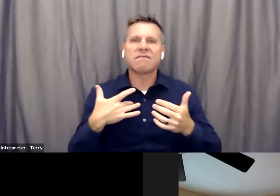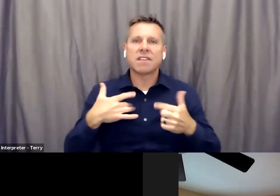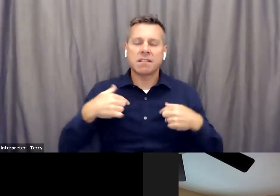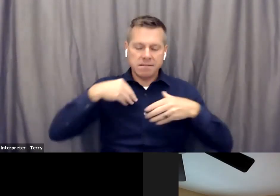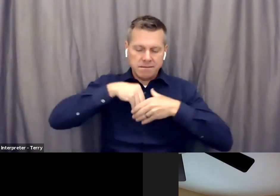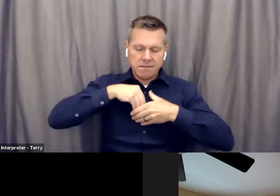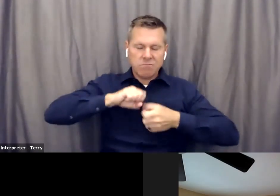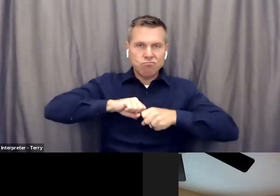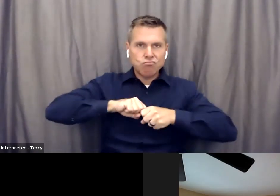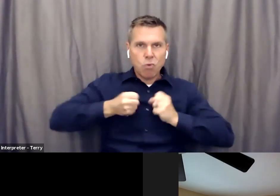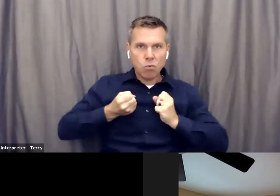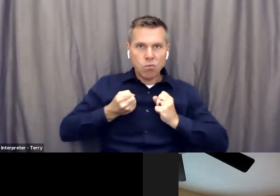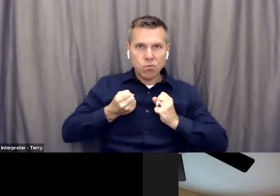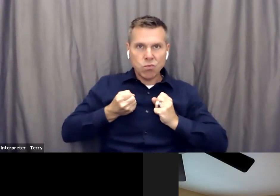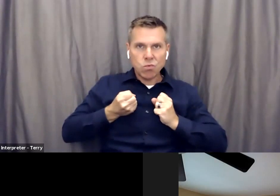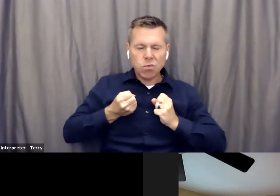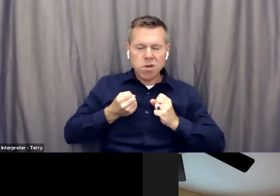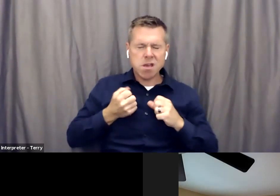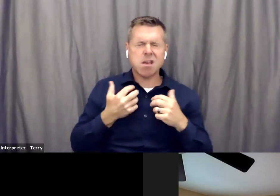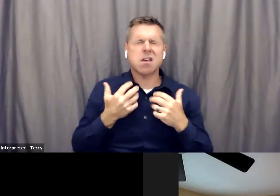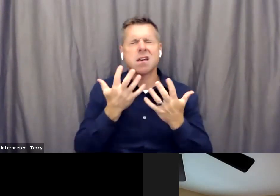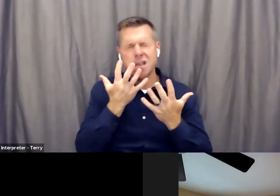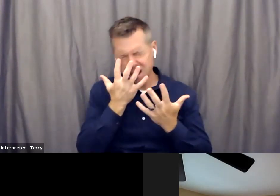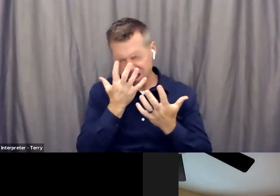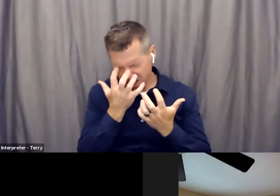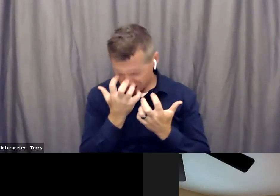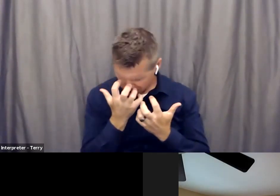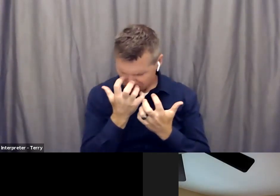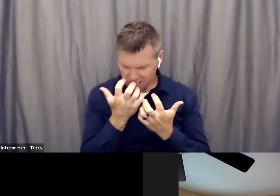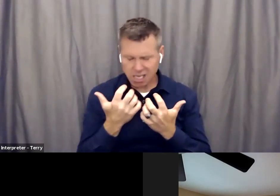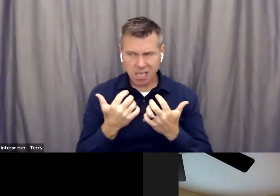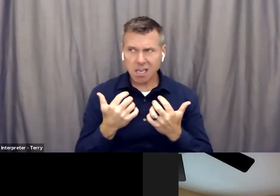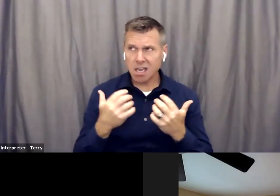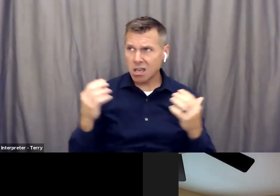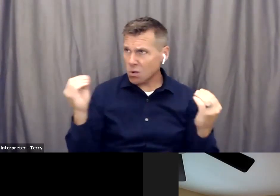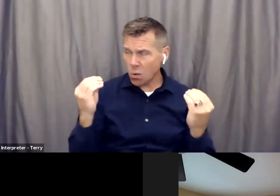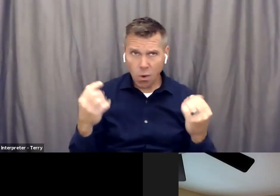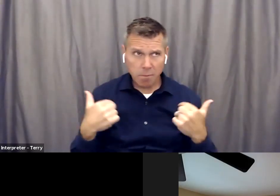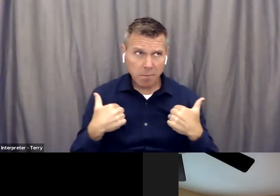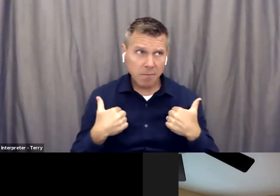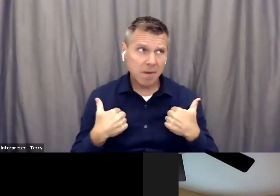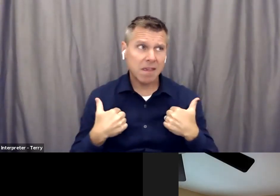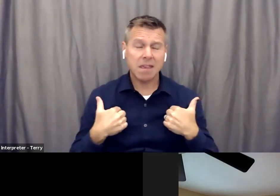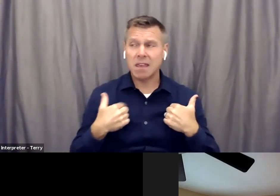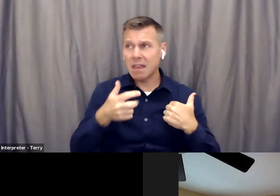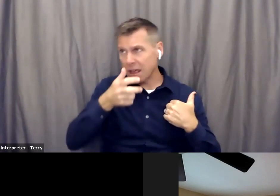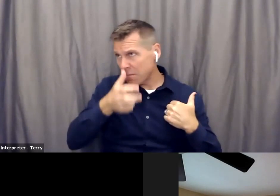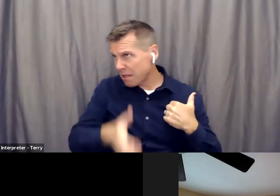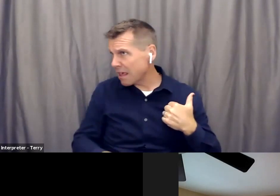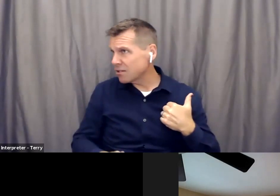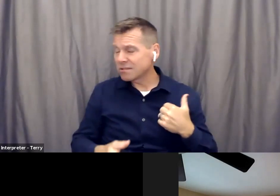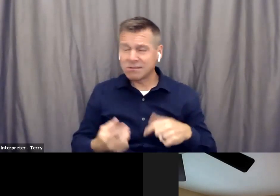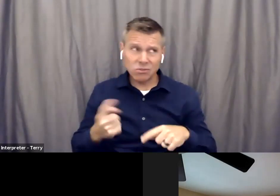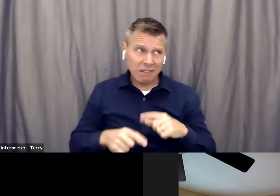pieces. And that's how they feel, undesirable, unfixable, right? Why